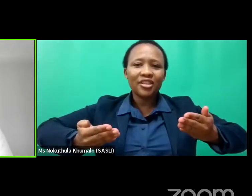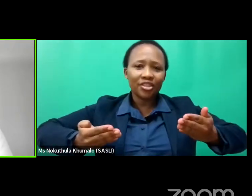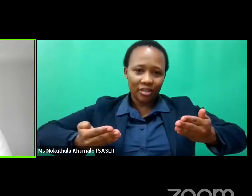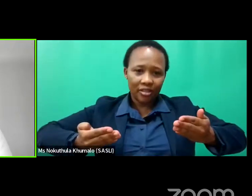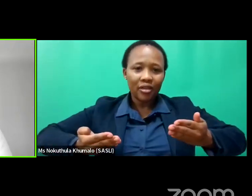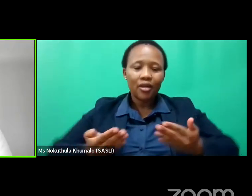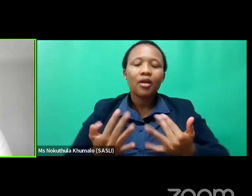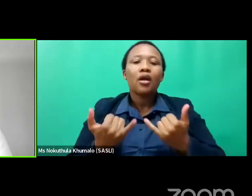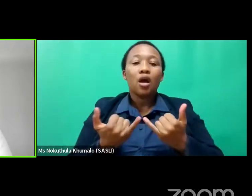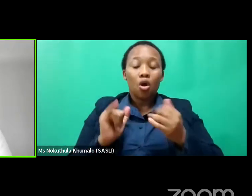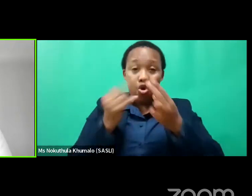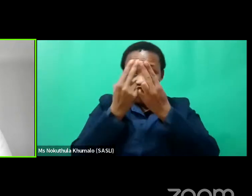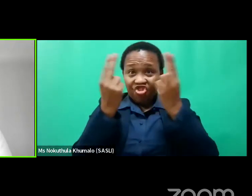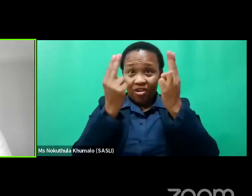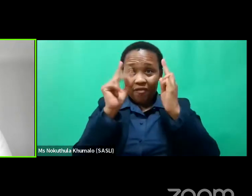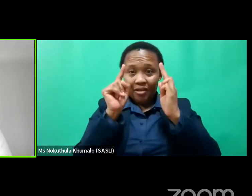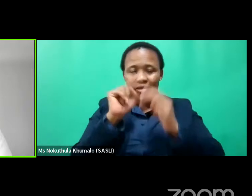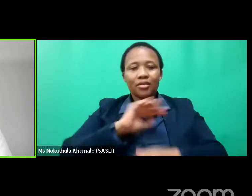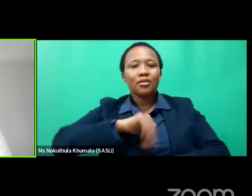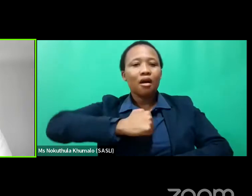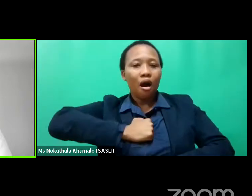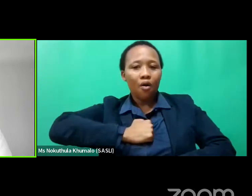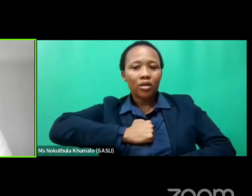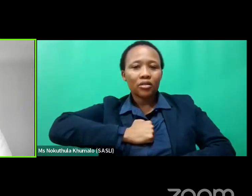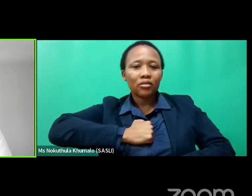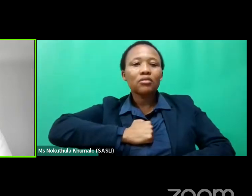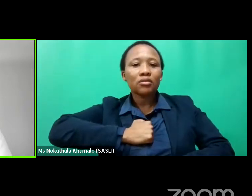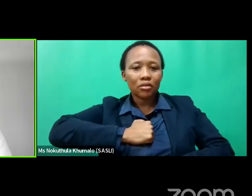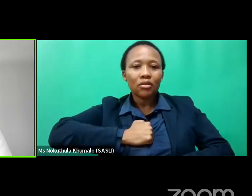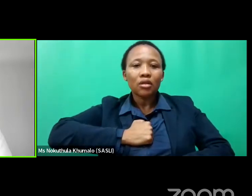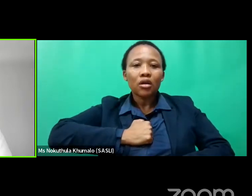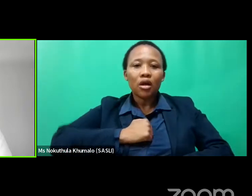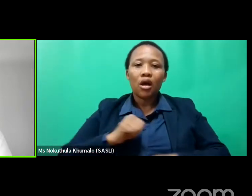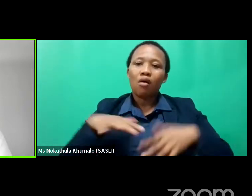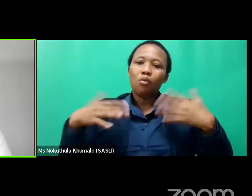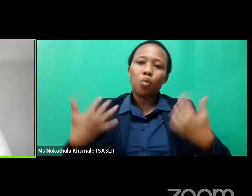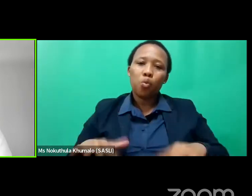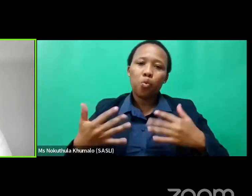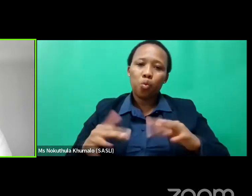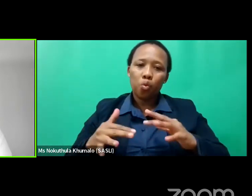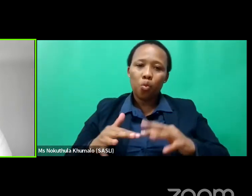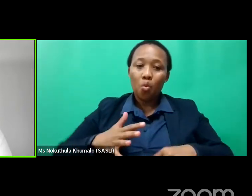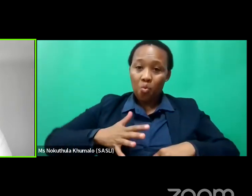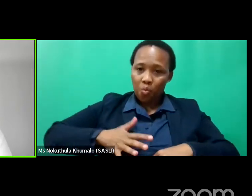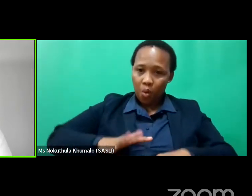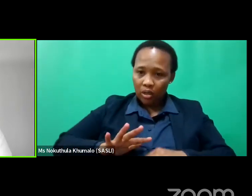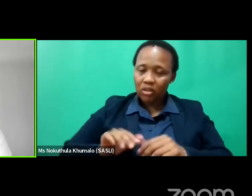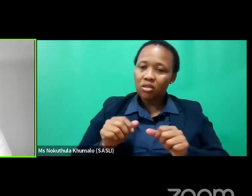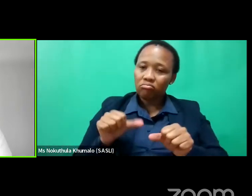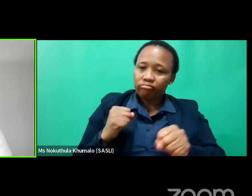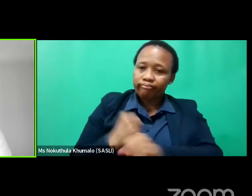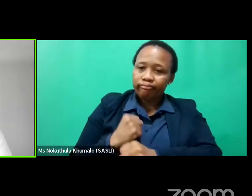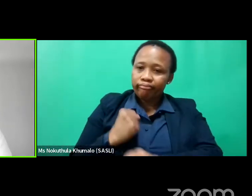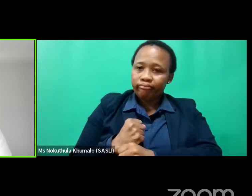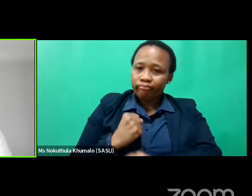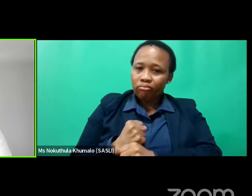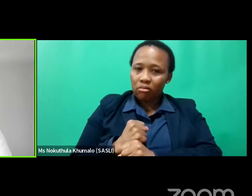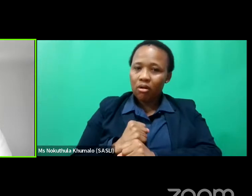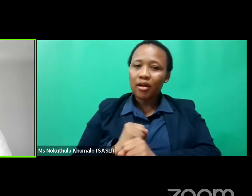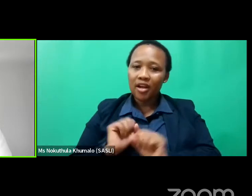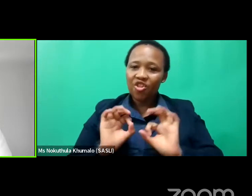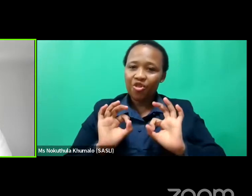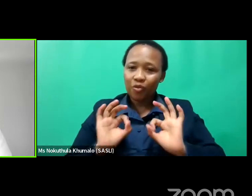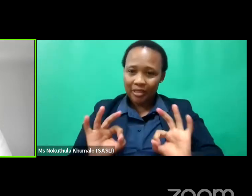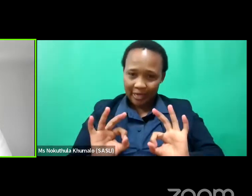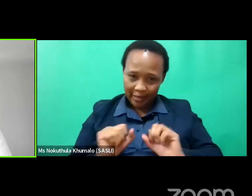university is responding to quite enthusiastically. Certainly, it has implications